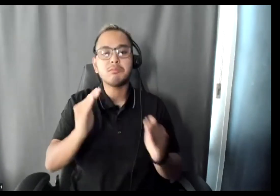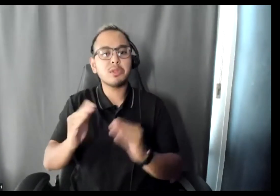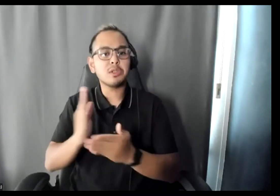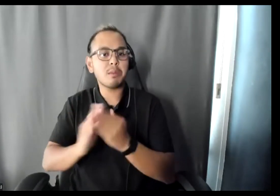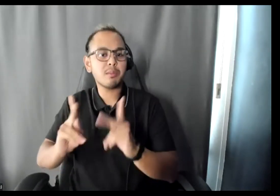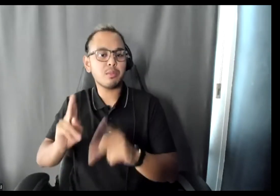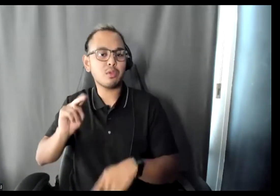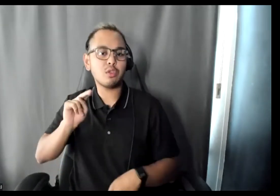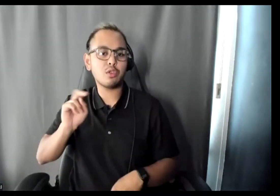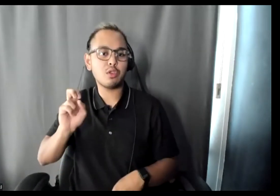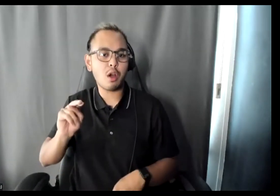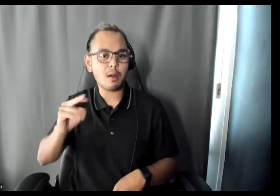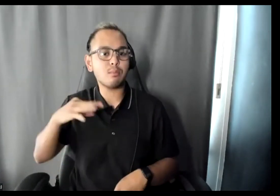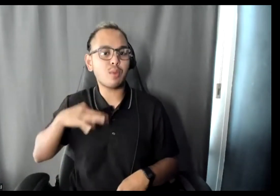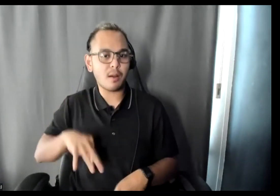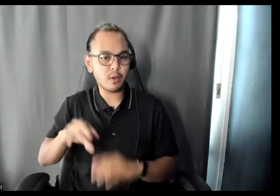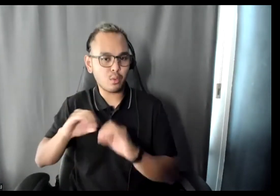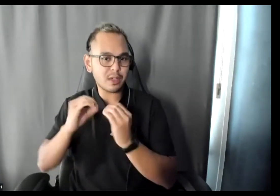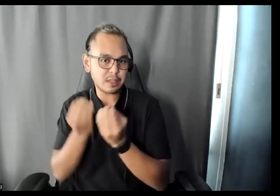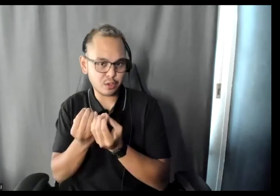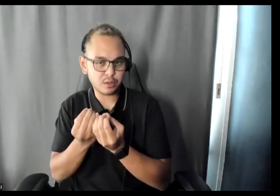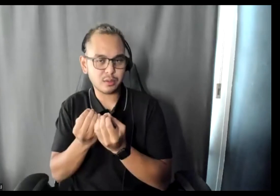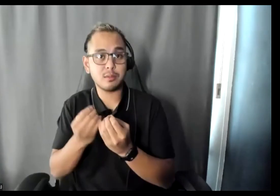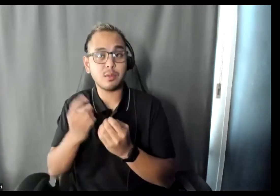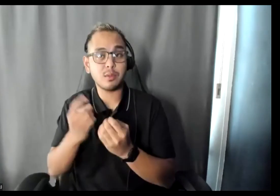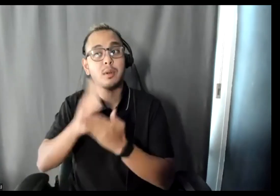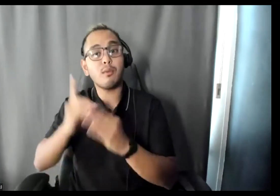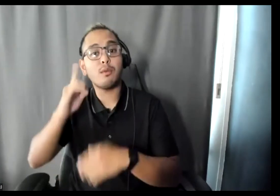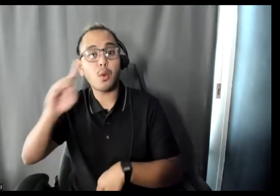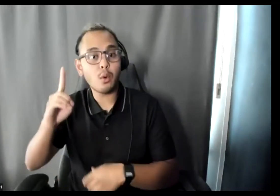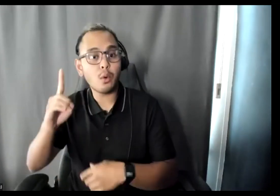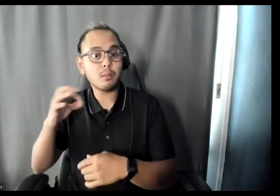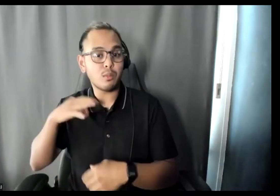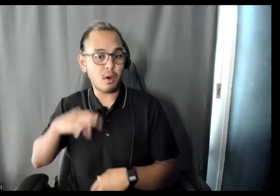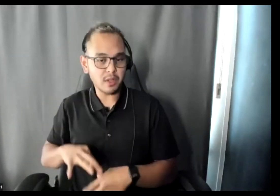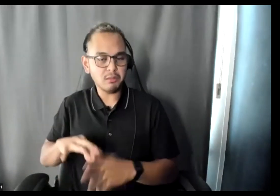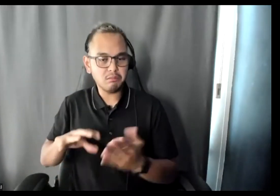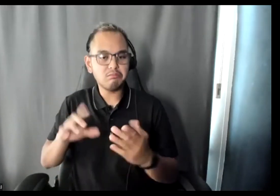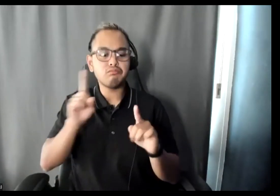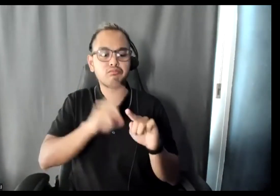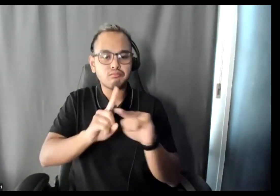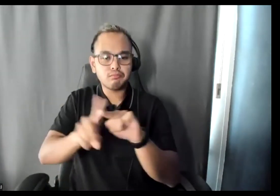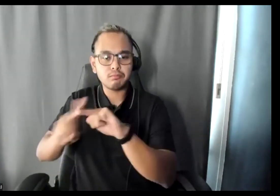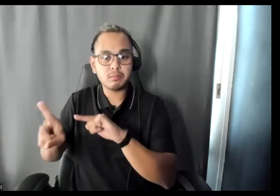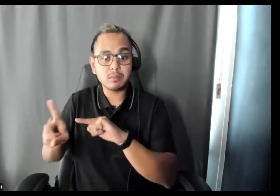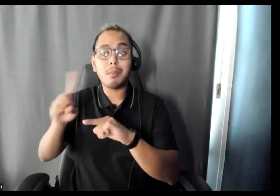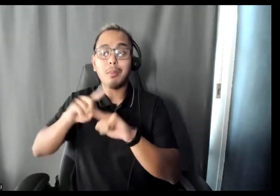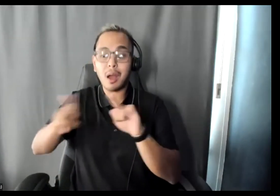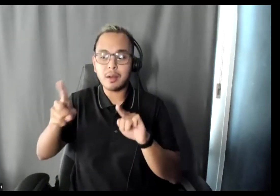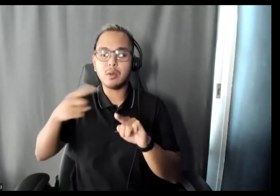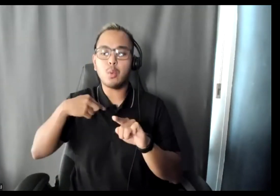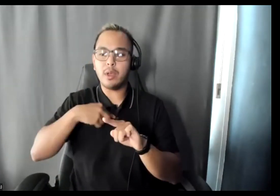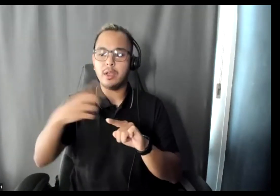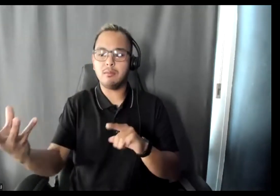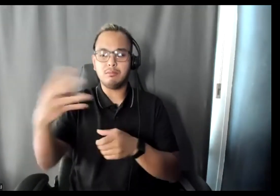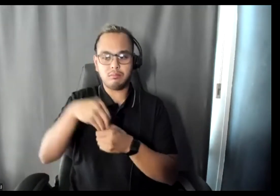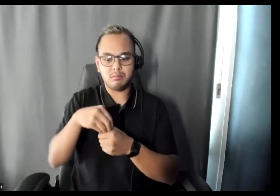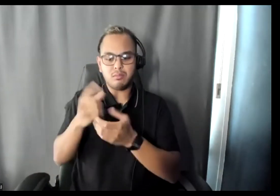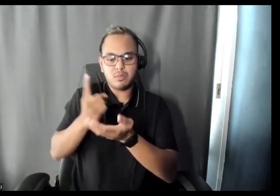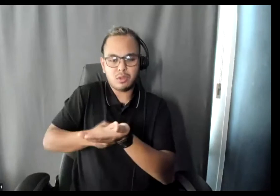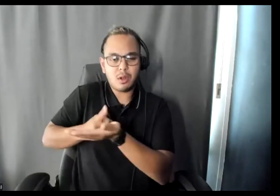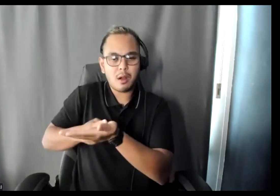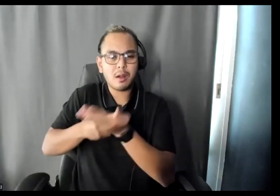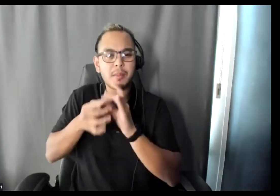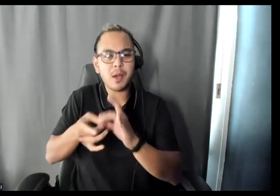nonprofit organizations, some of which are in for-profit organizations, but all of these folks across the country talking about the power of narrative